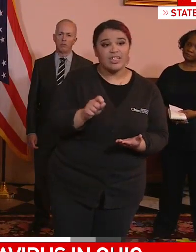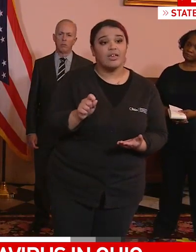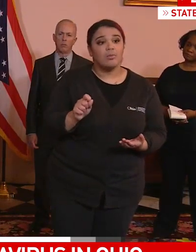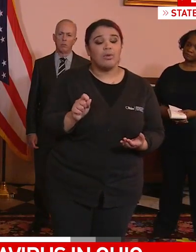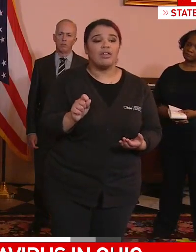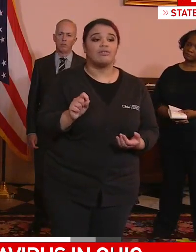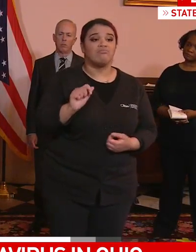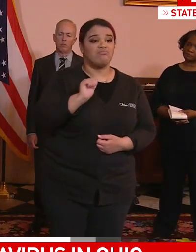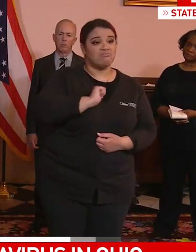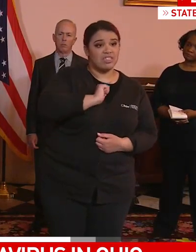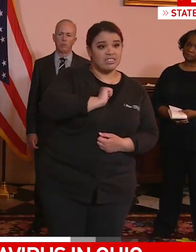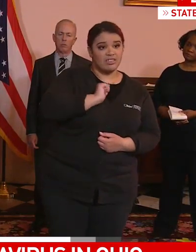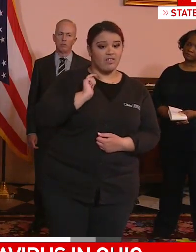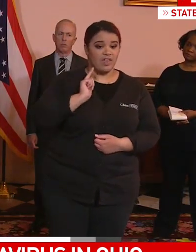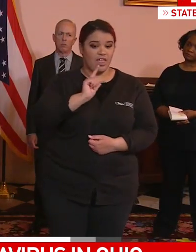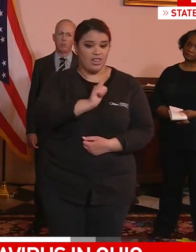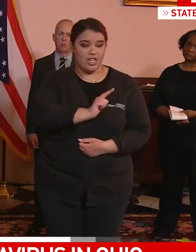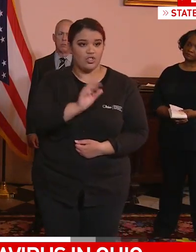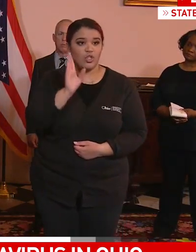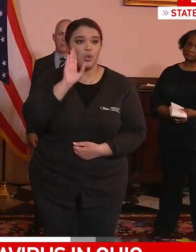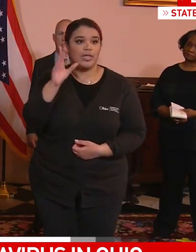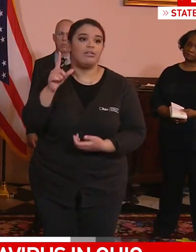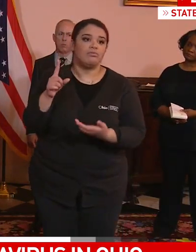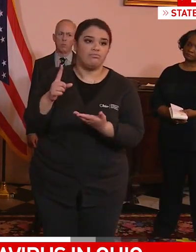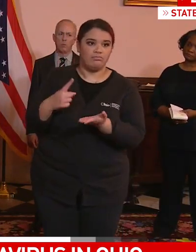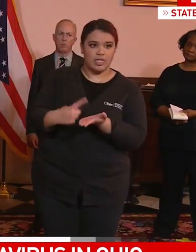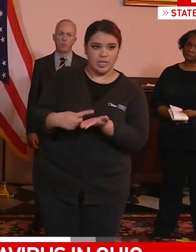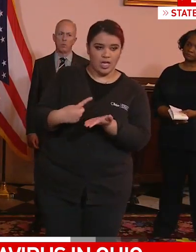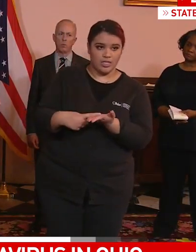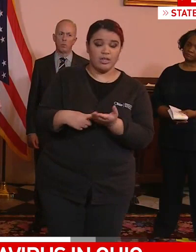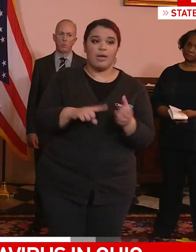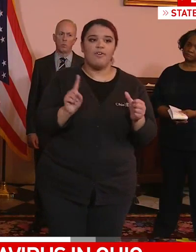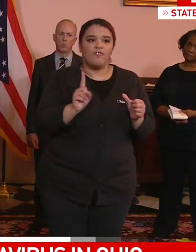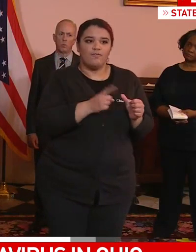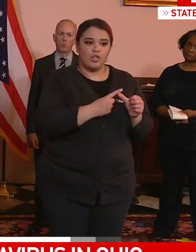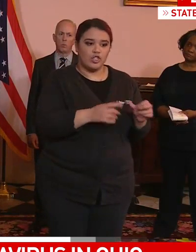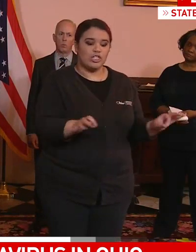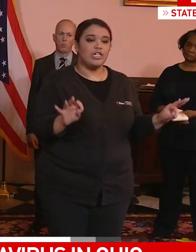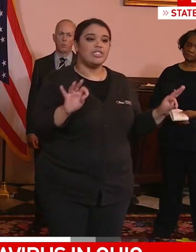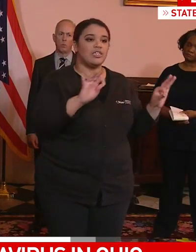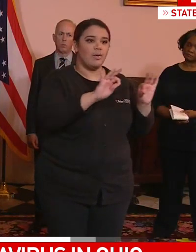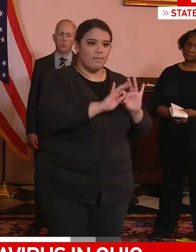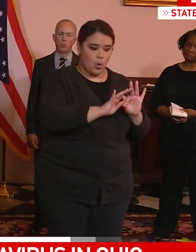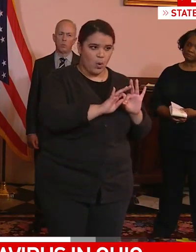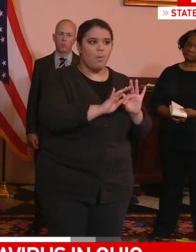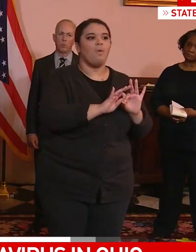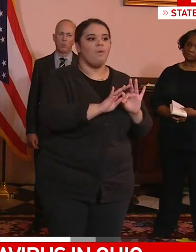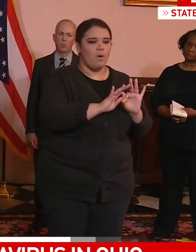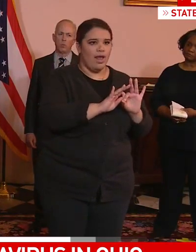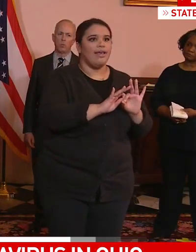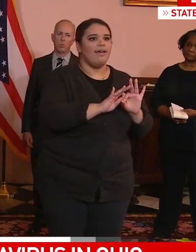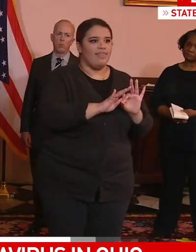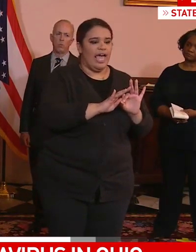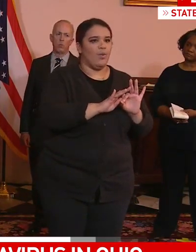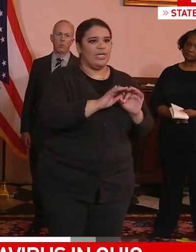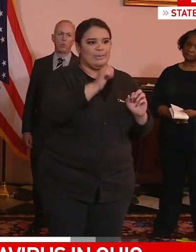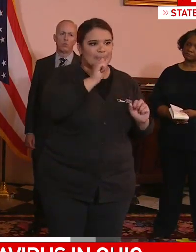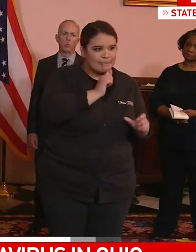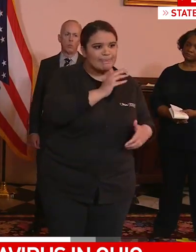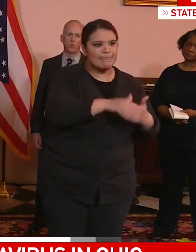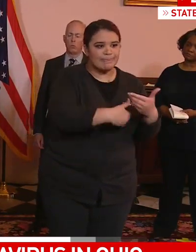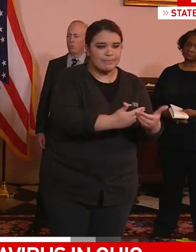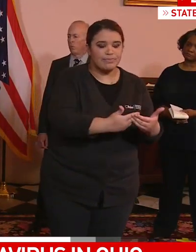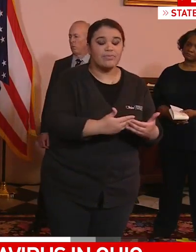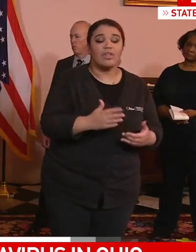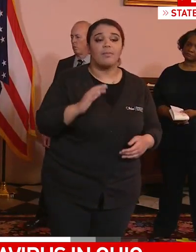I would be discussing, but we've got to get through this first. We've got to see where we are. But our message to the schools, and we have teachers